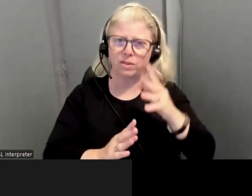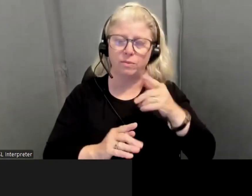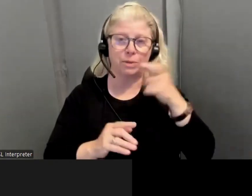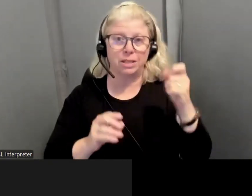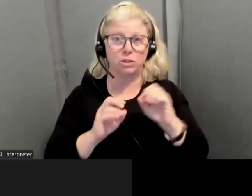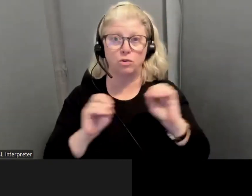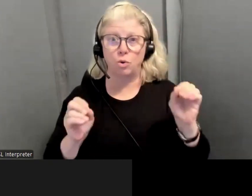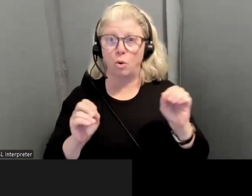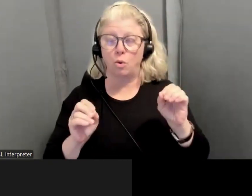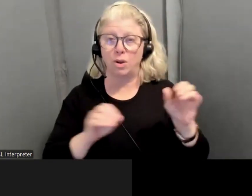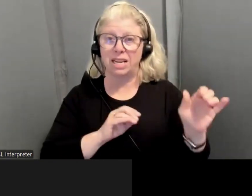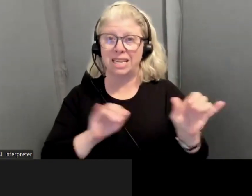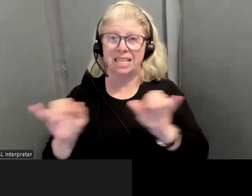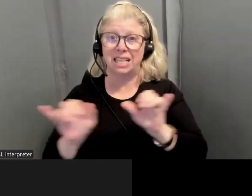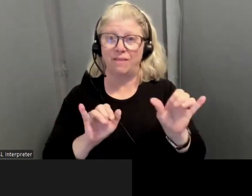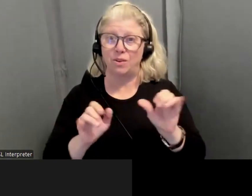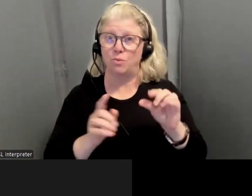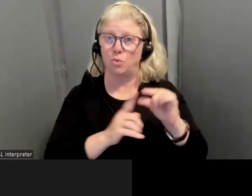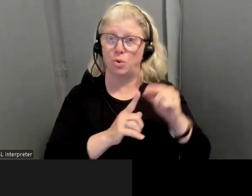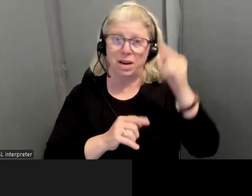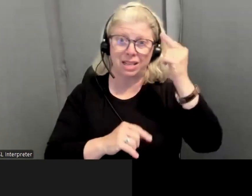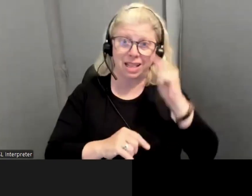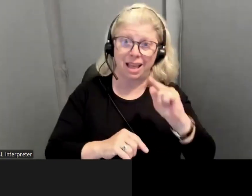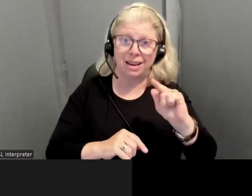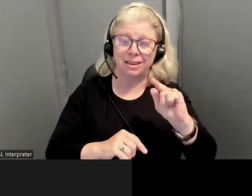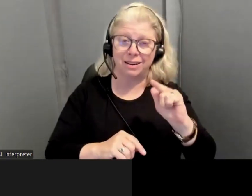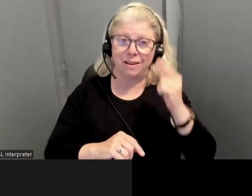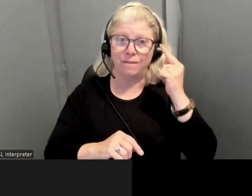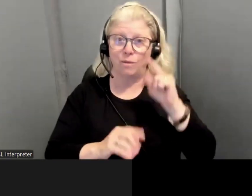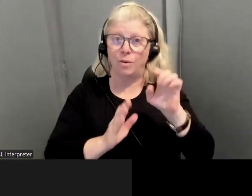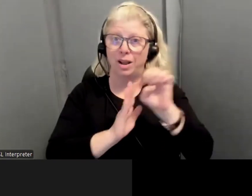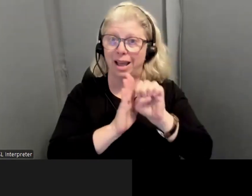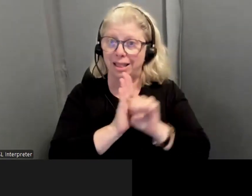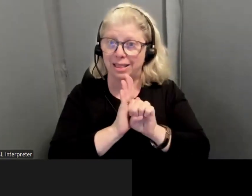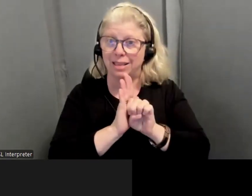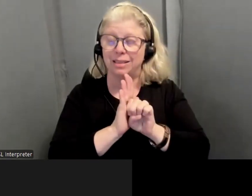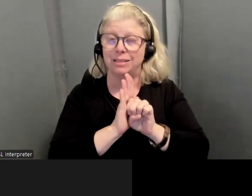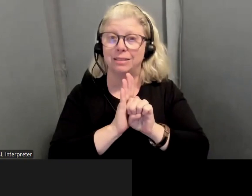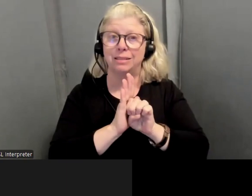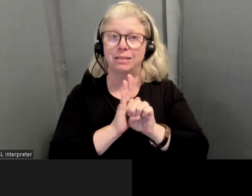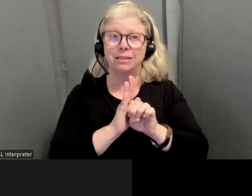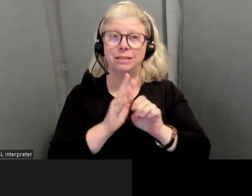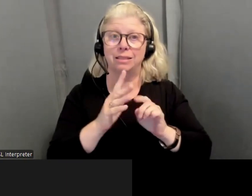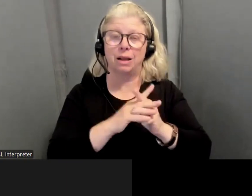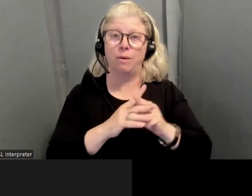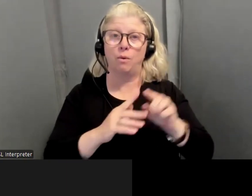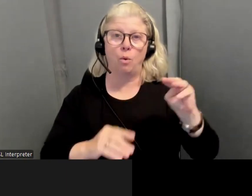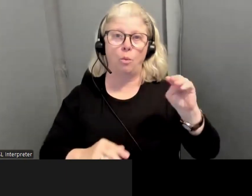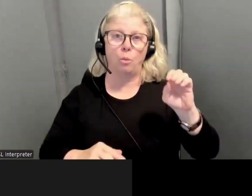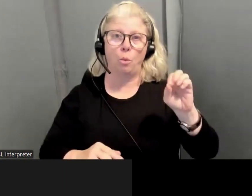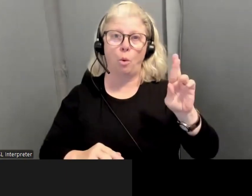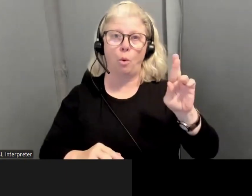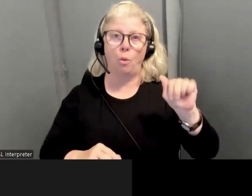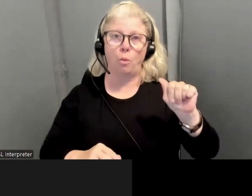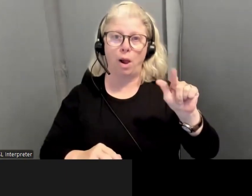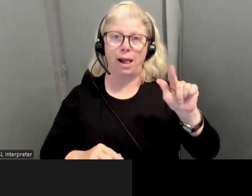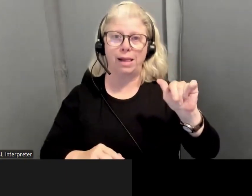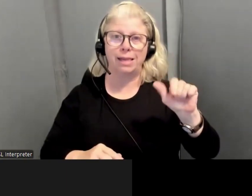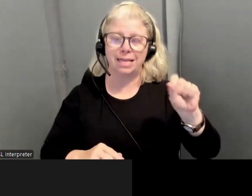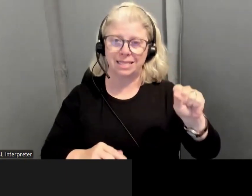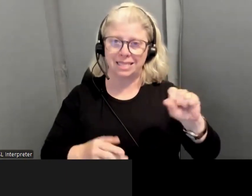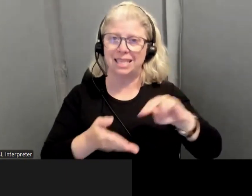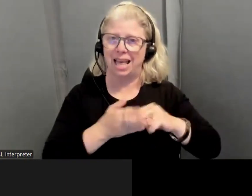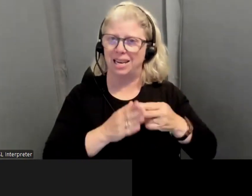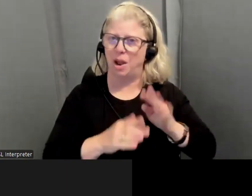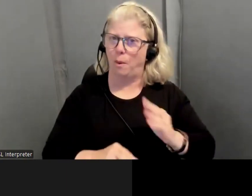no equivalent word in the Latin for ethics, it came up with moralis, from which our morality